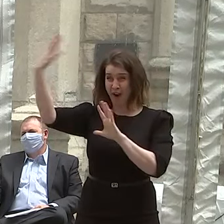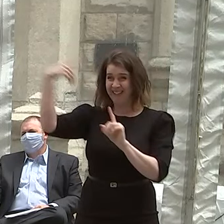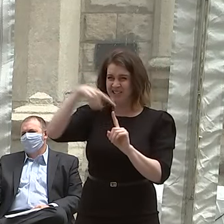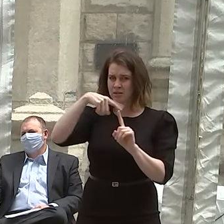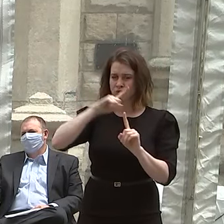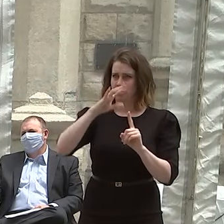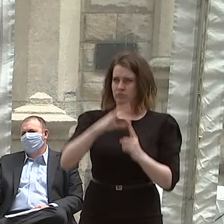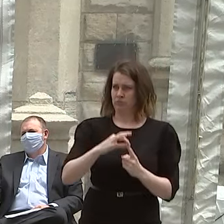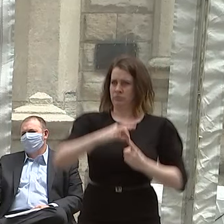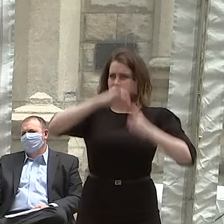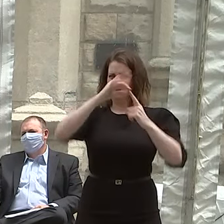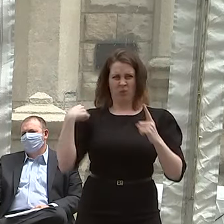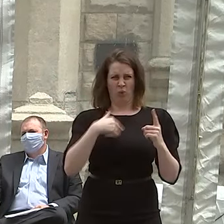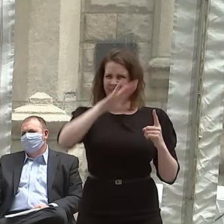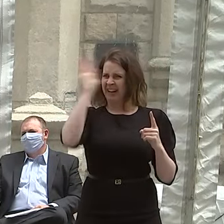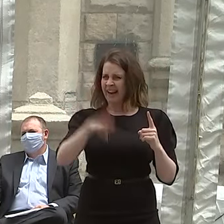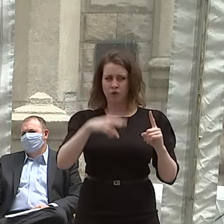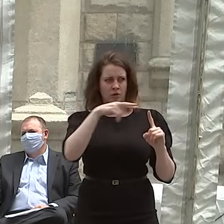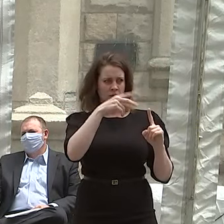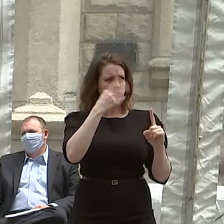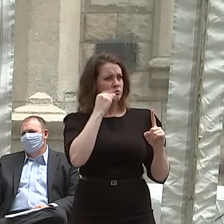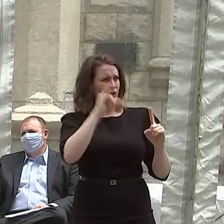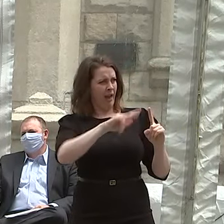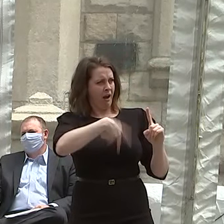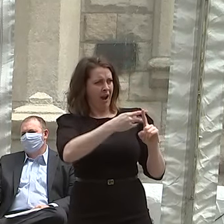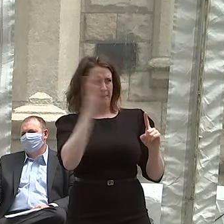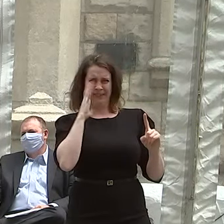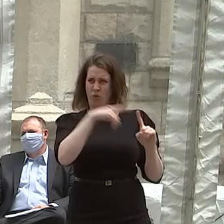nothing any of us has ever experienced.